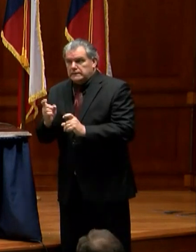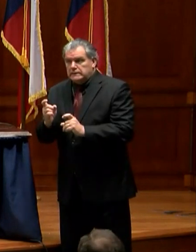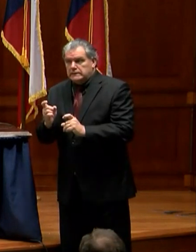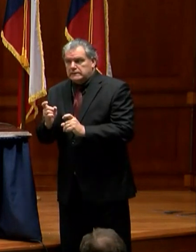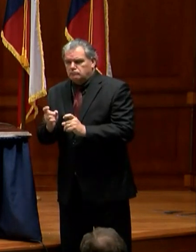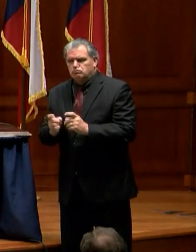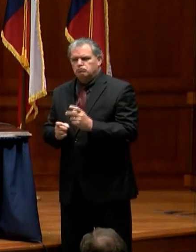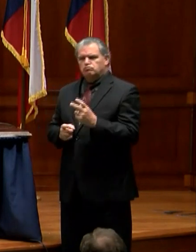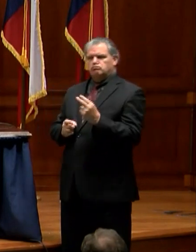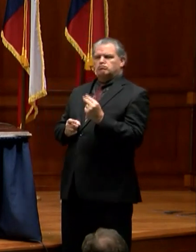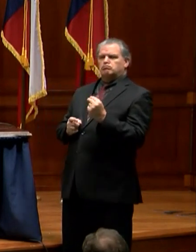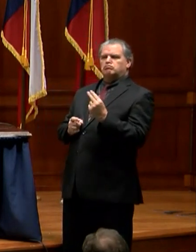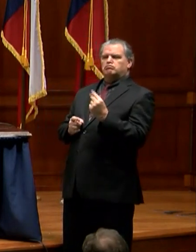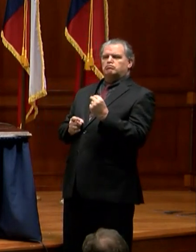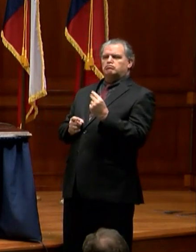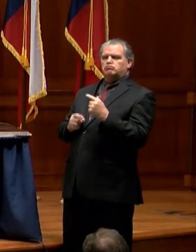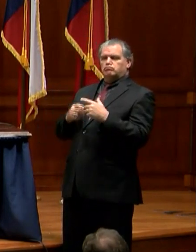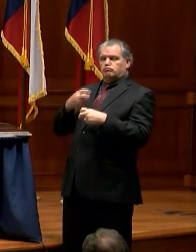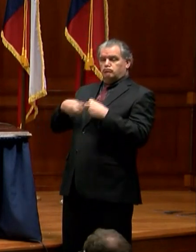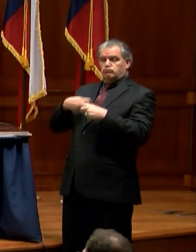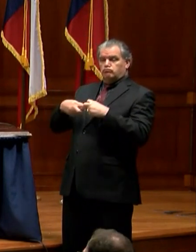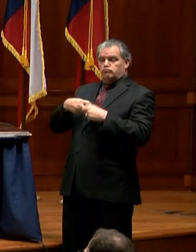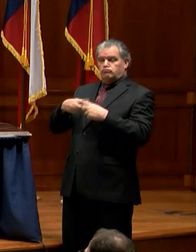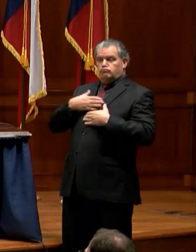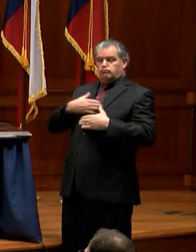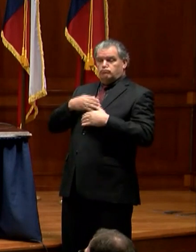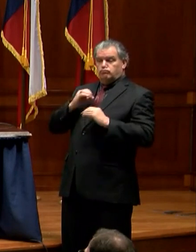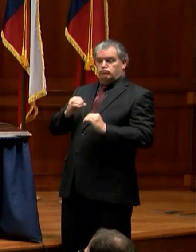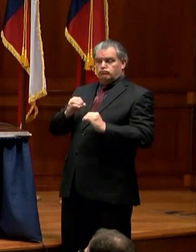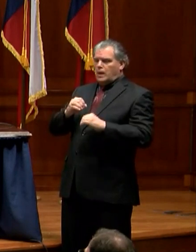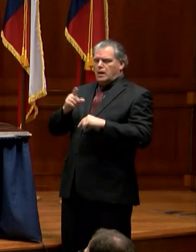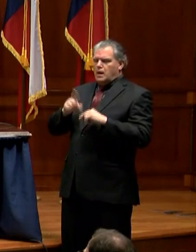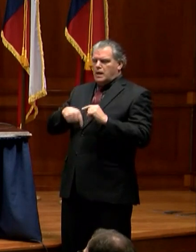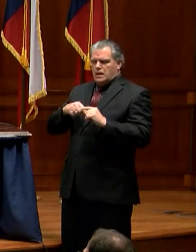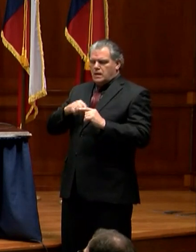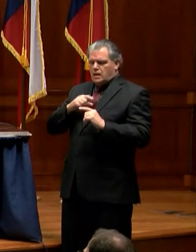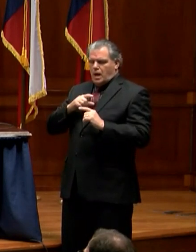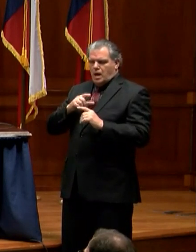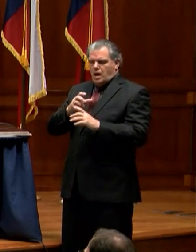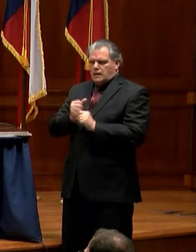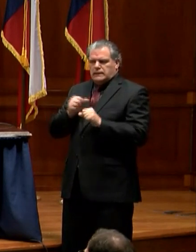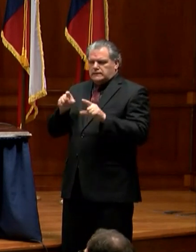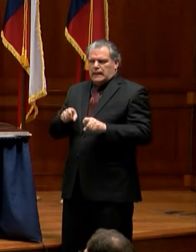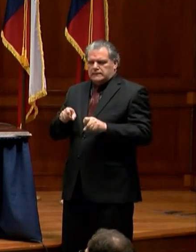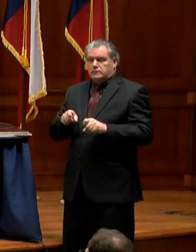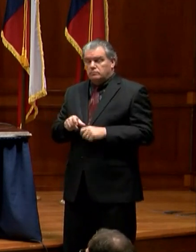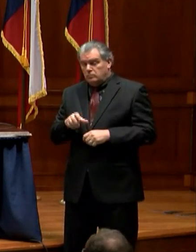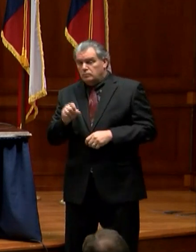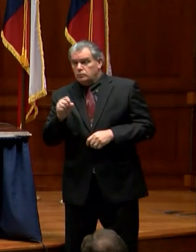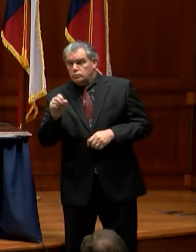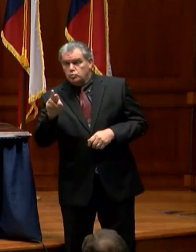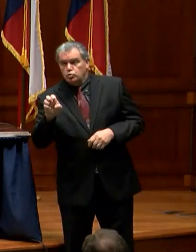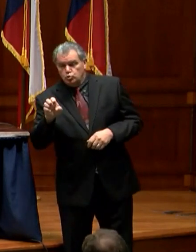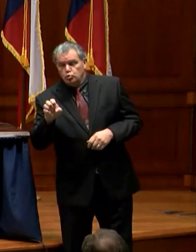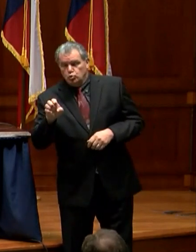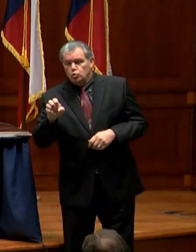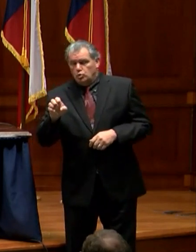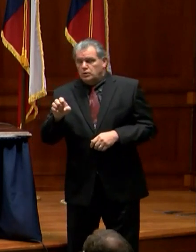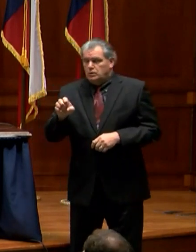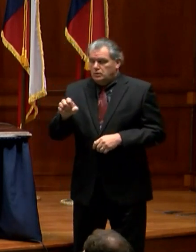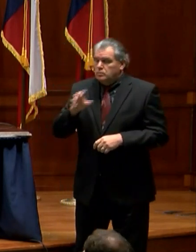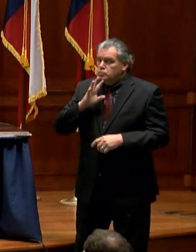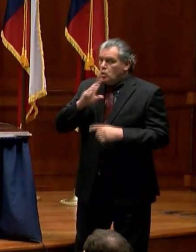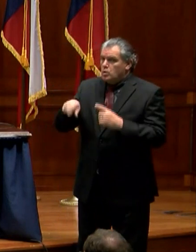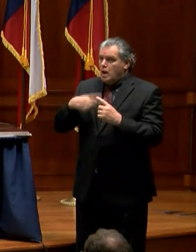difficulty breathing, therefore you can't be tested. Sure. I'll answer most of those. Sure. With regard to the criteria, yes. I will have Dr.